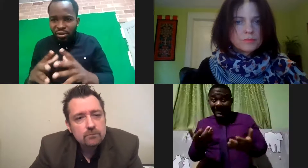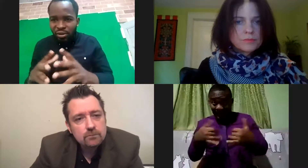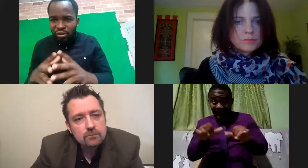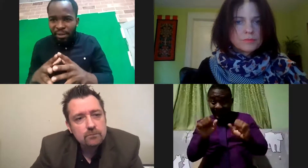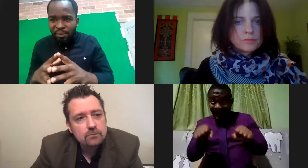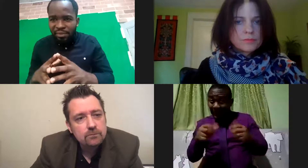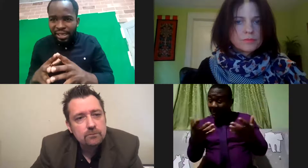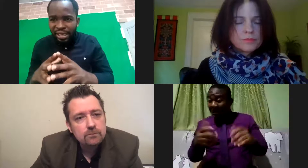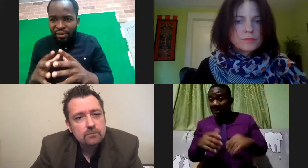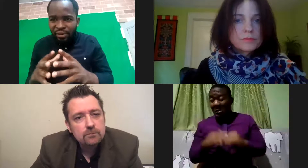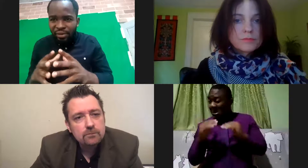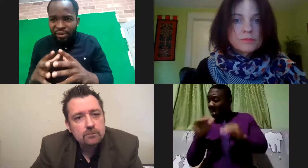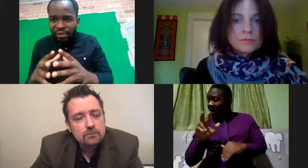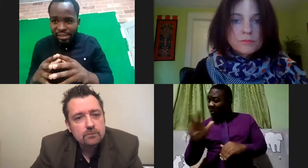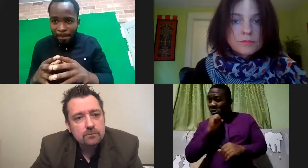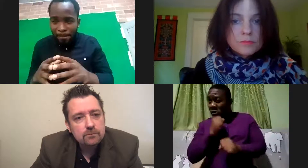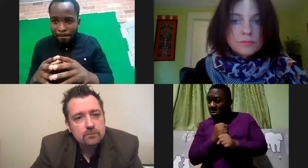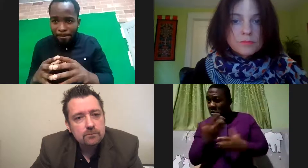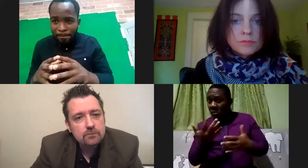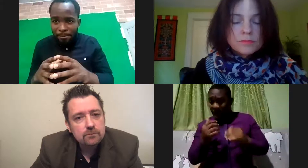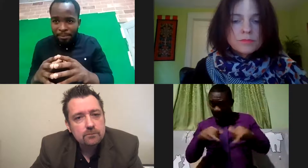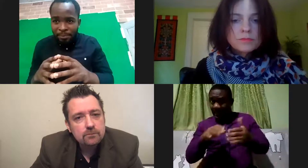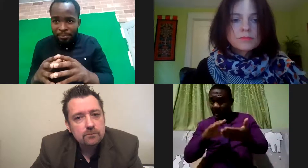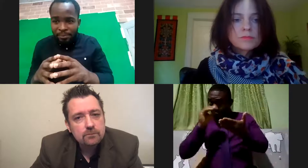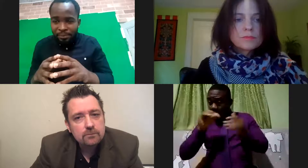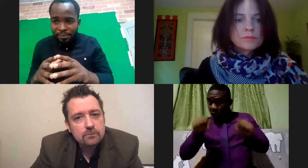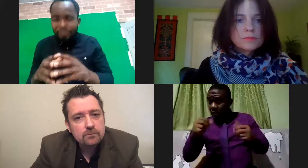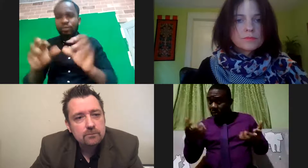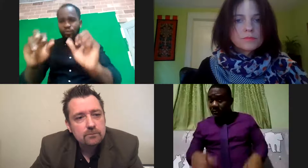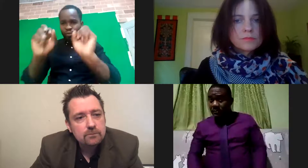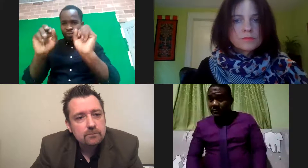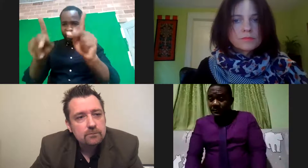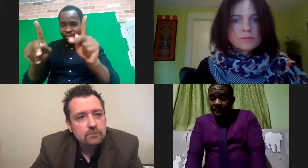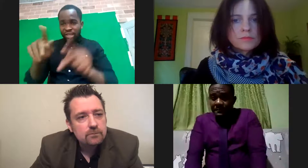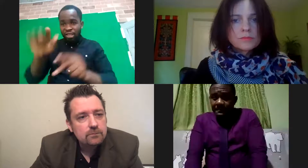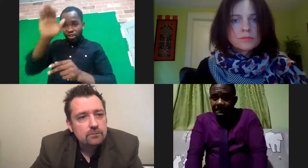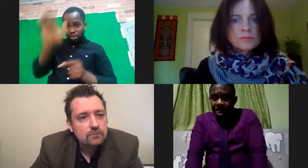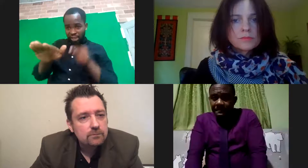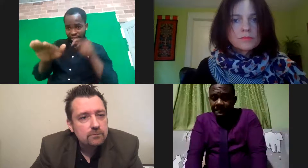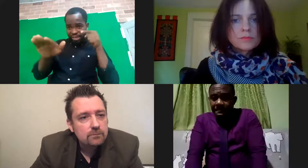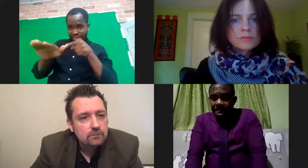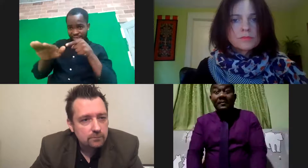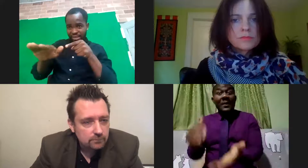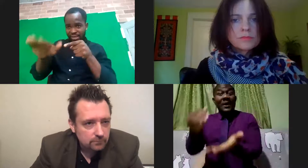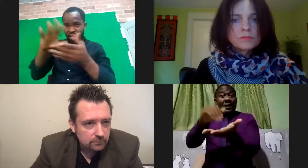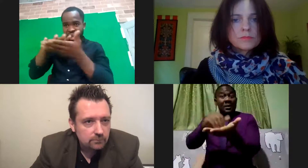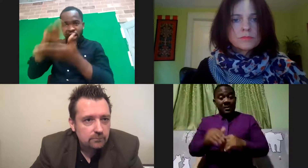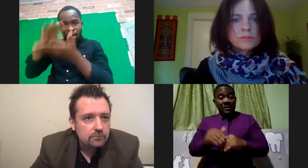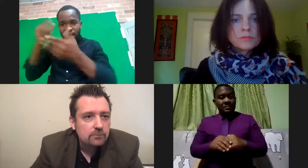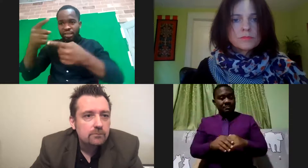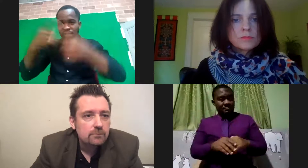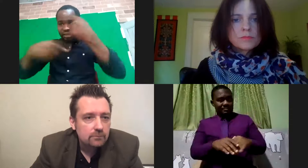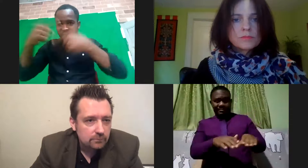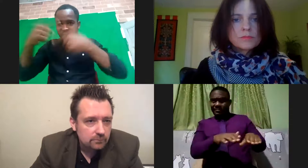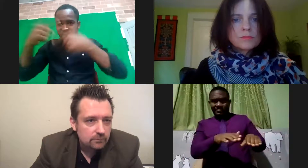Can you come again with a question, please? Okay, so can a child who has not learned the sign language as a